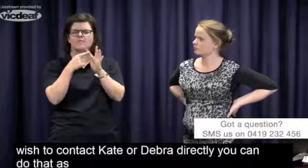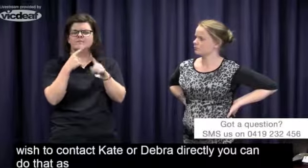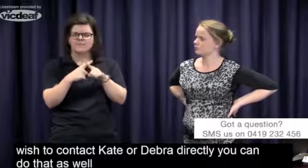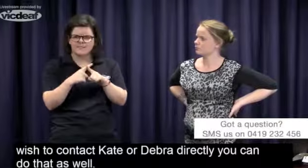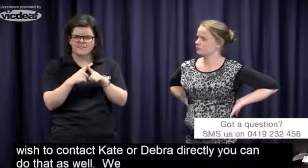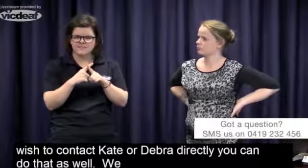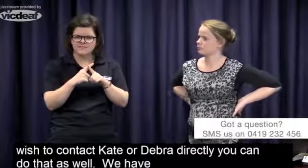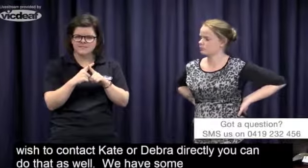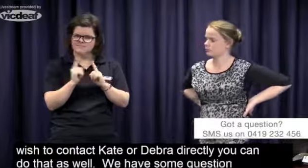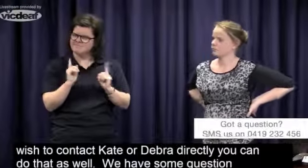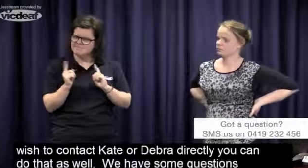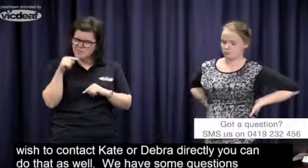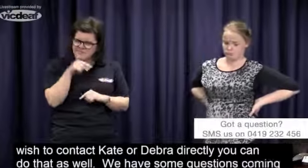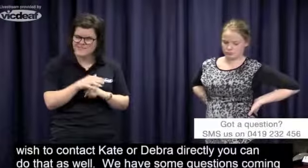what intersex means.